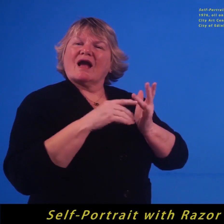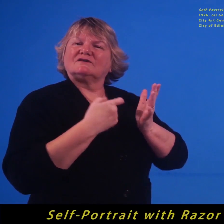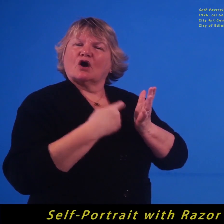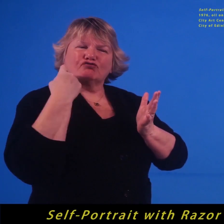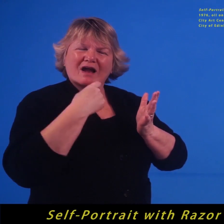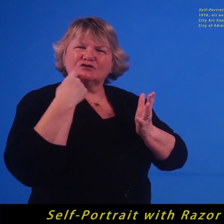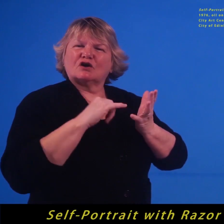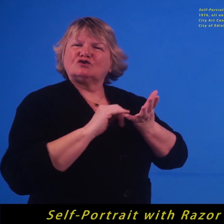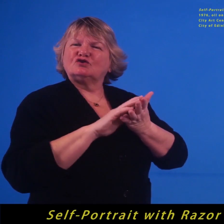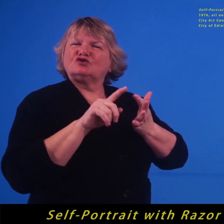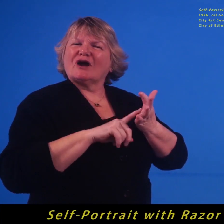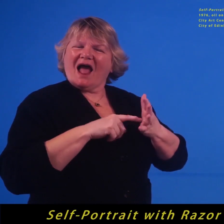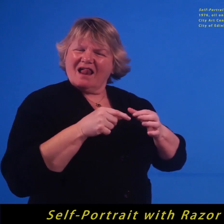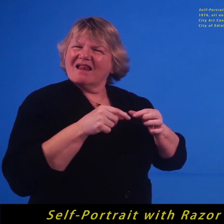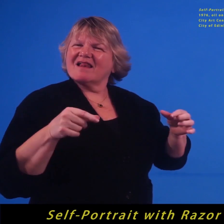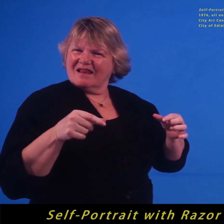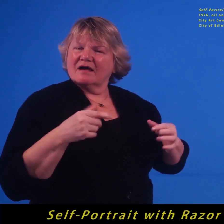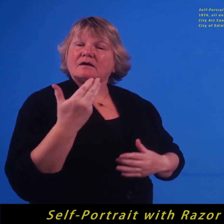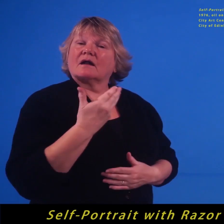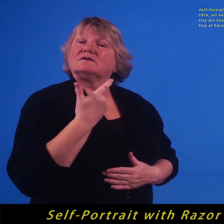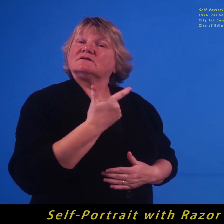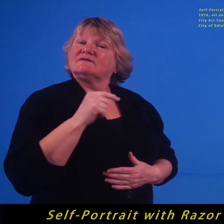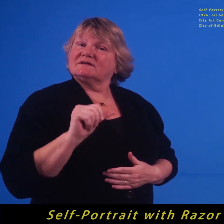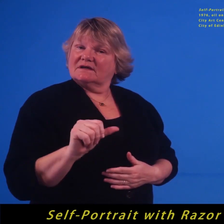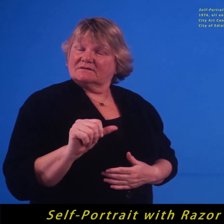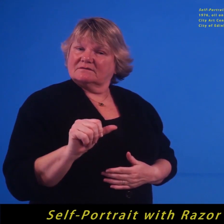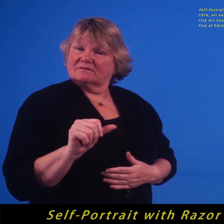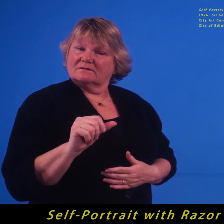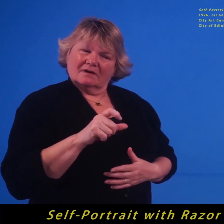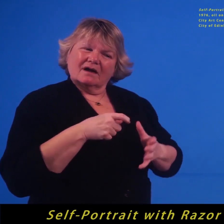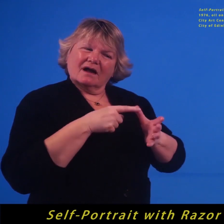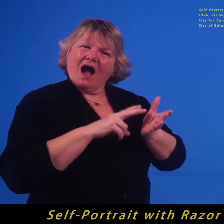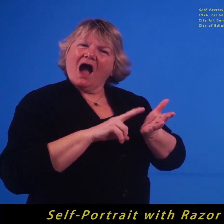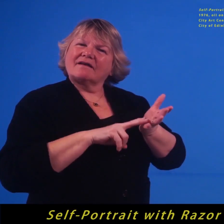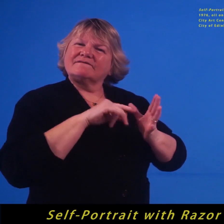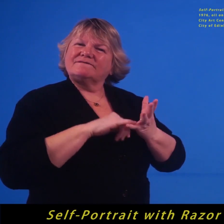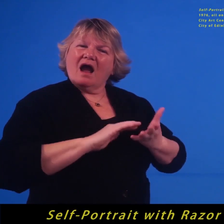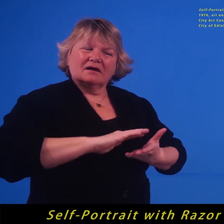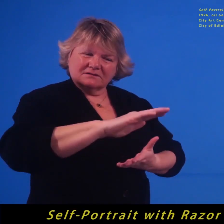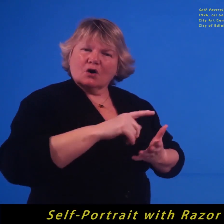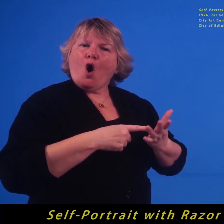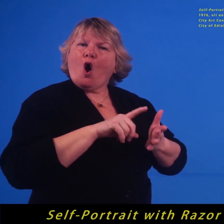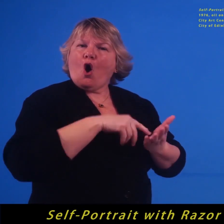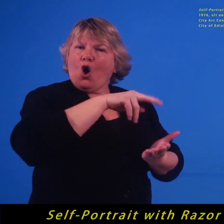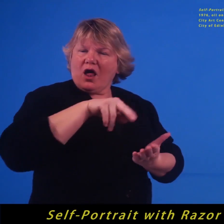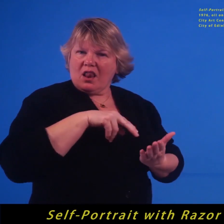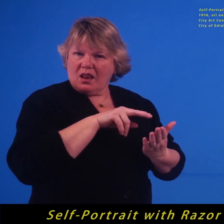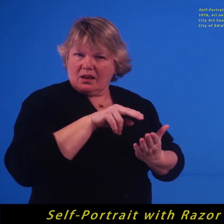Self-Portrait with Razor Shell, 1976, oil on canvas.